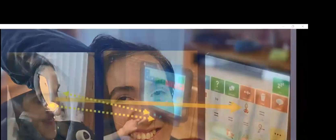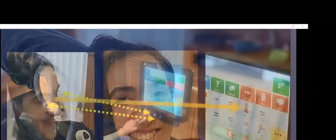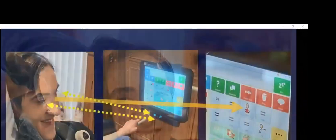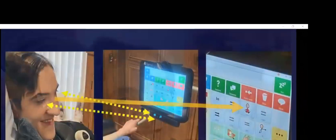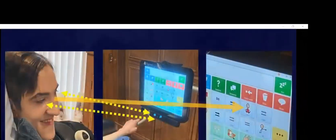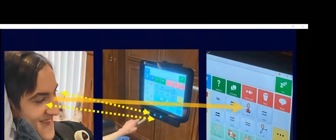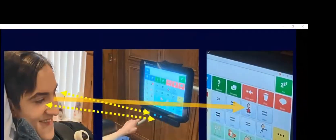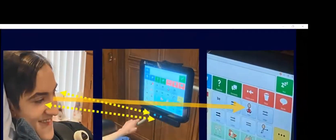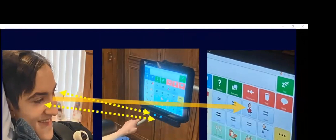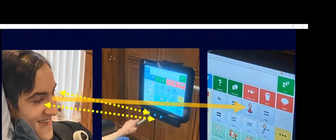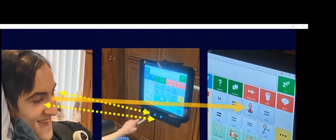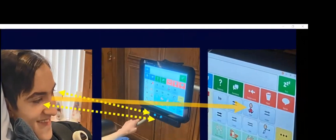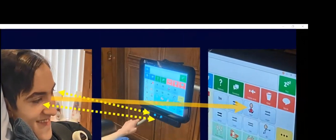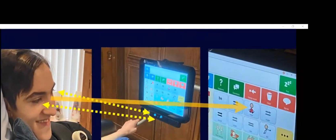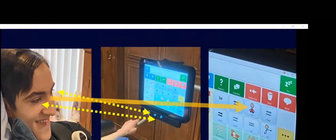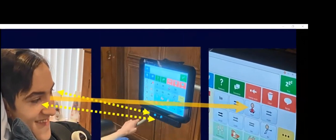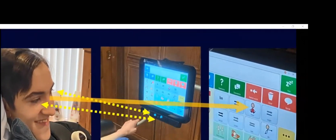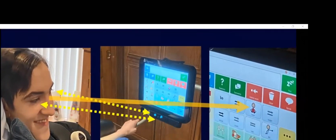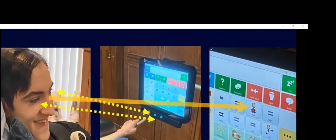me.